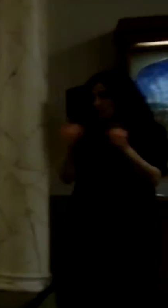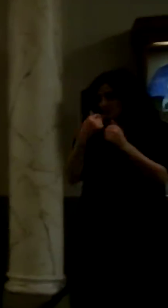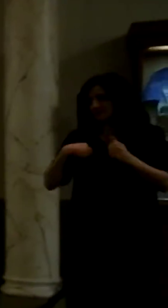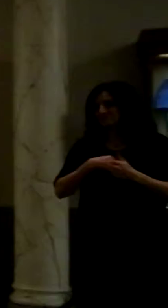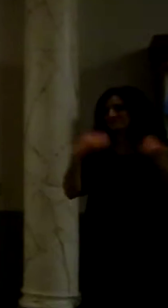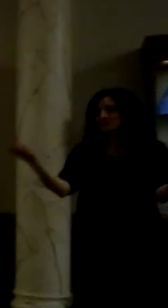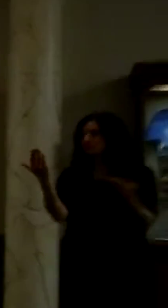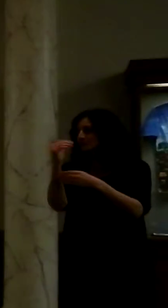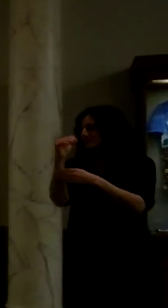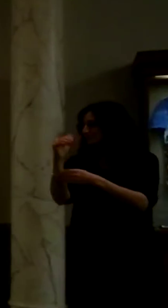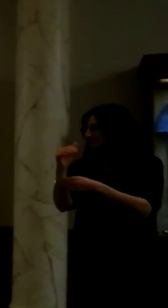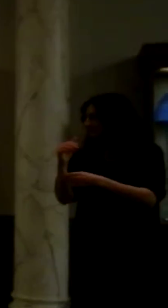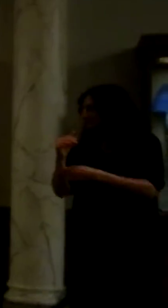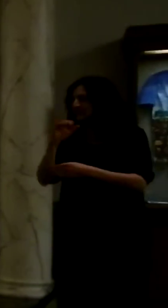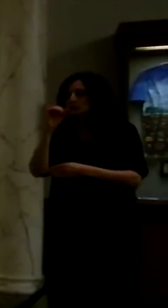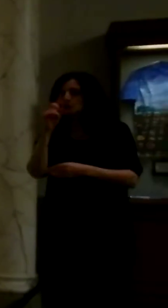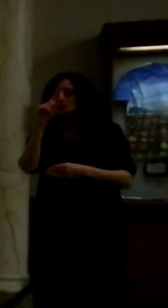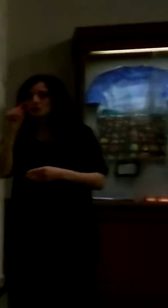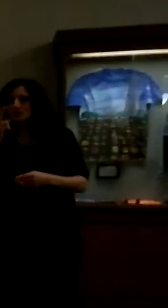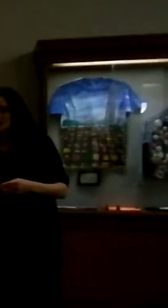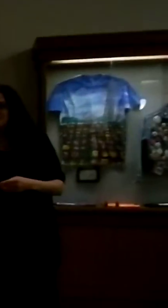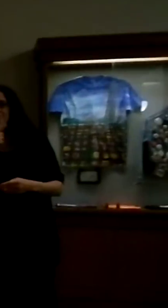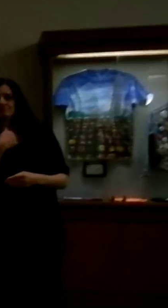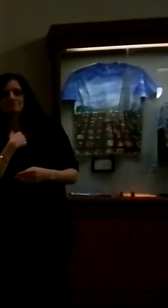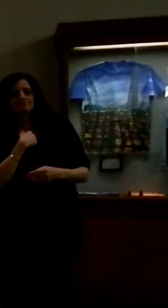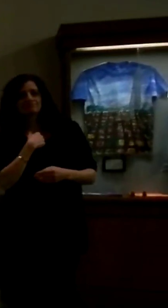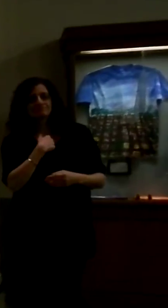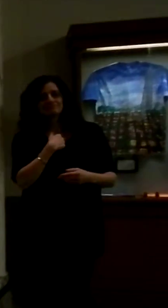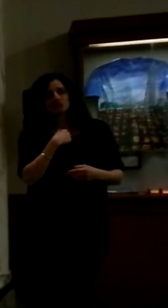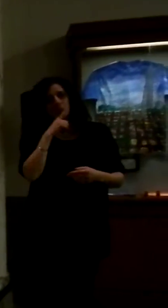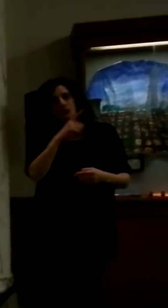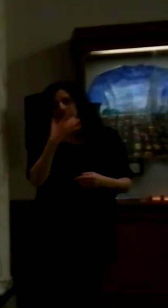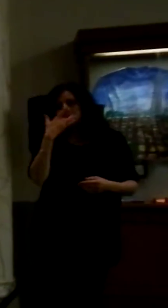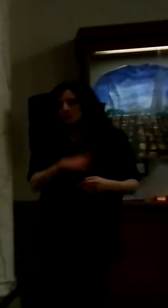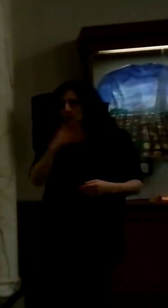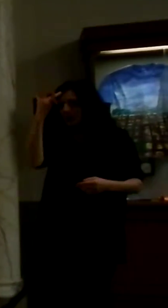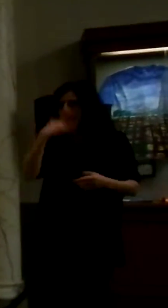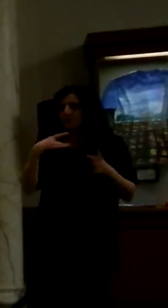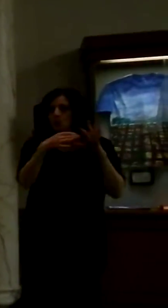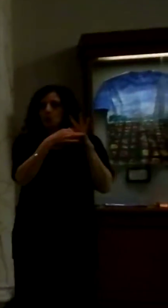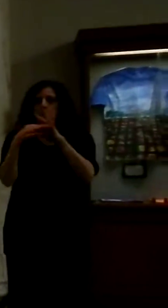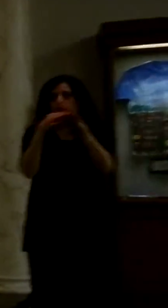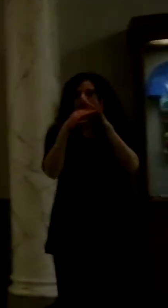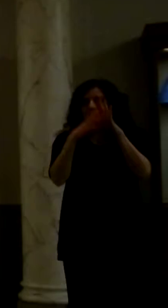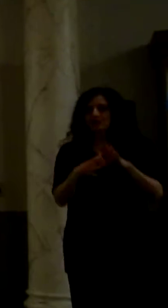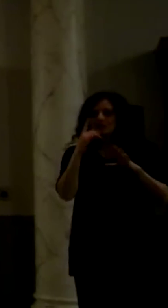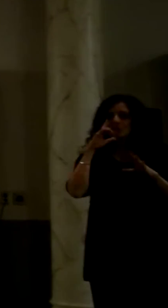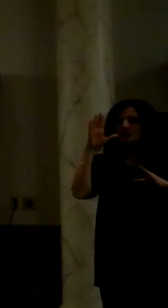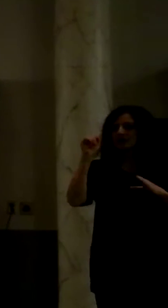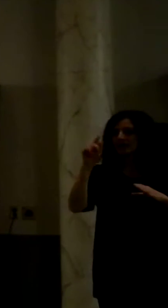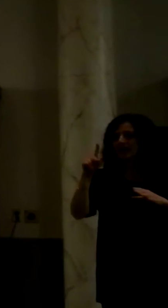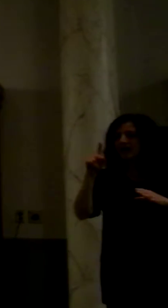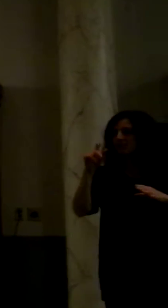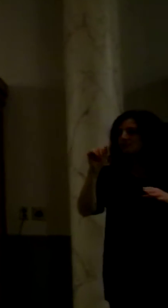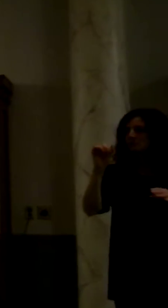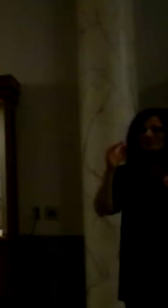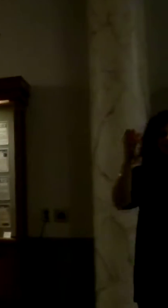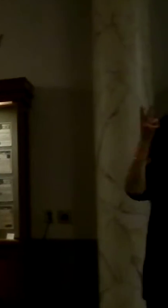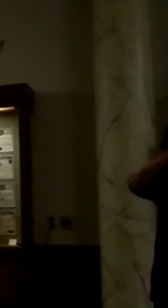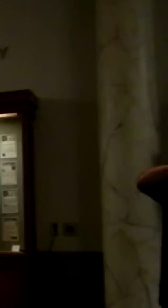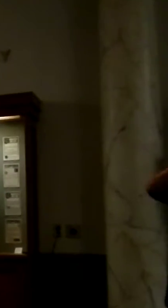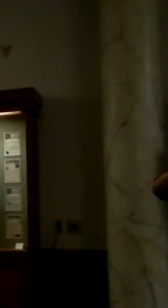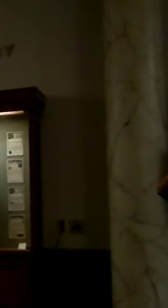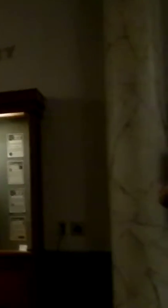tonight. I'm Judith Rizzio, and I happen to be very fortunate to be the coordinator of CAPS Archive, along with